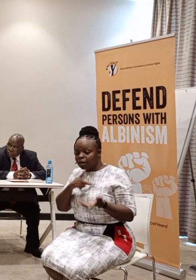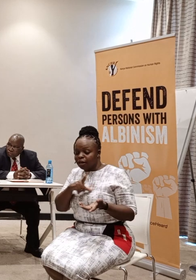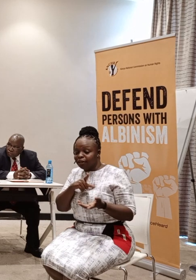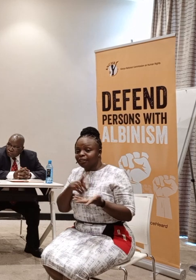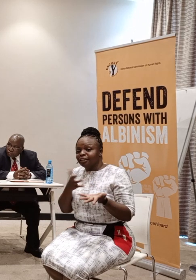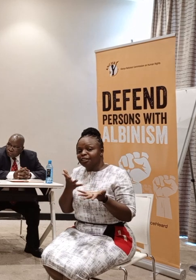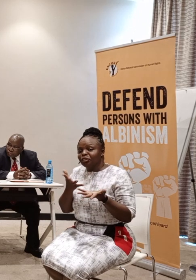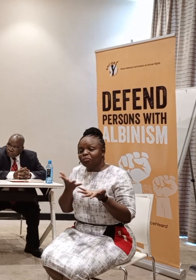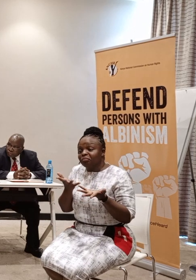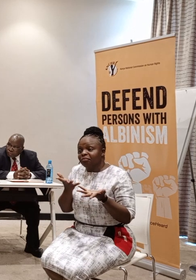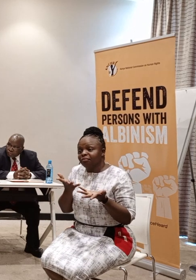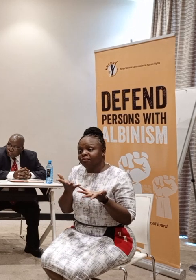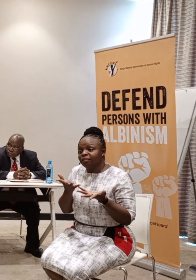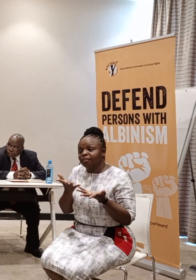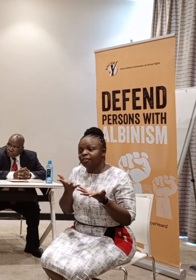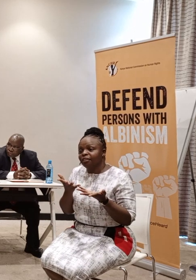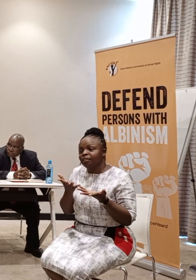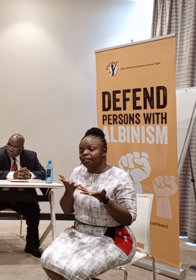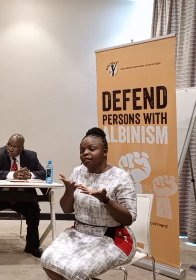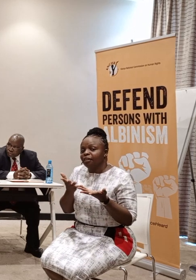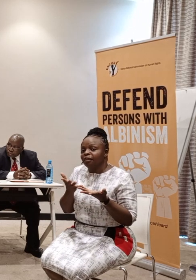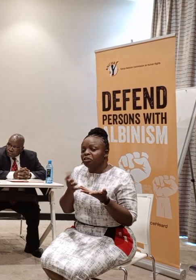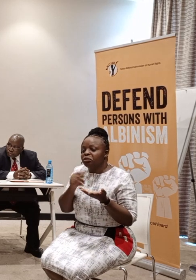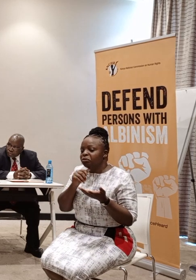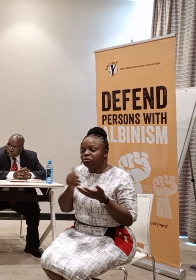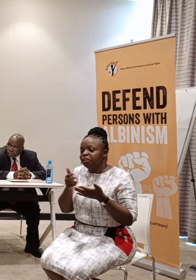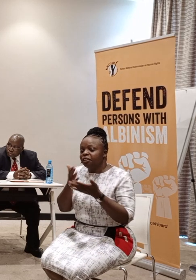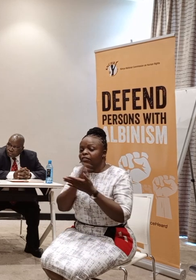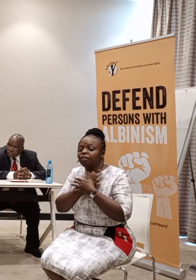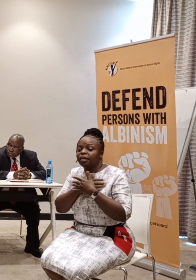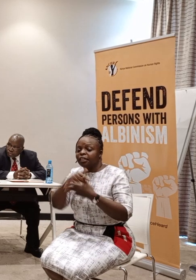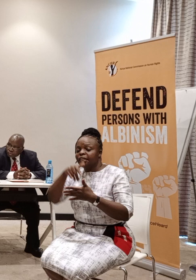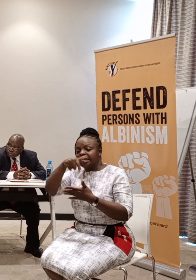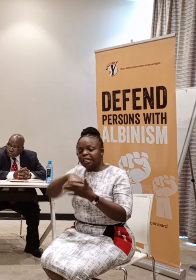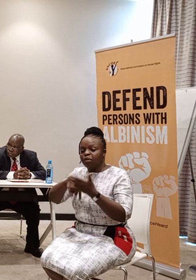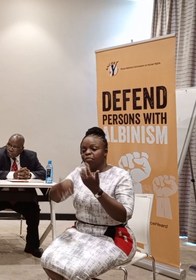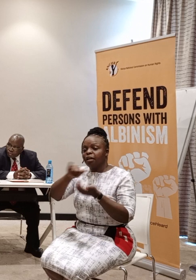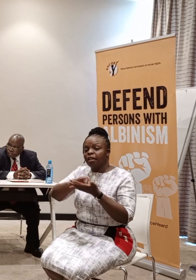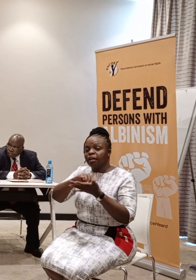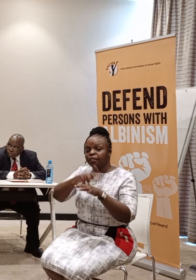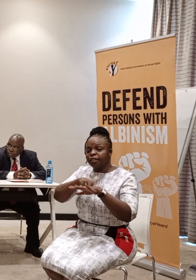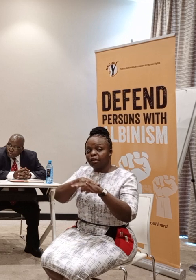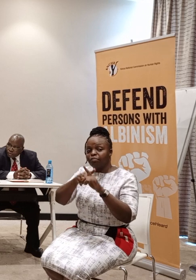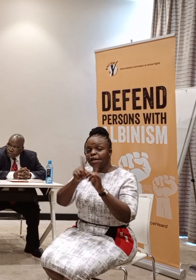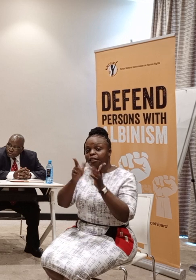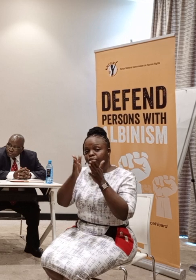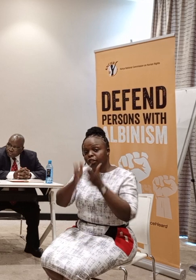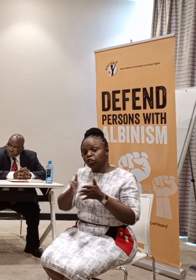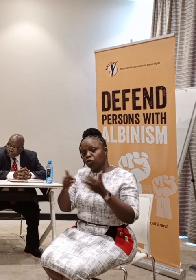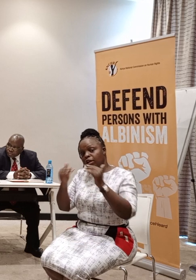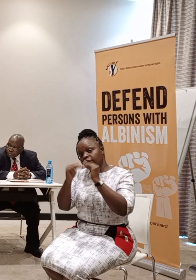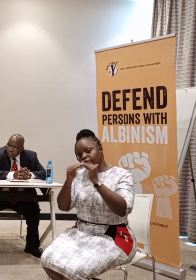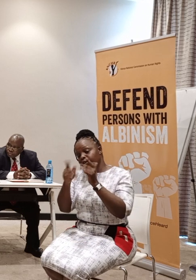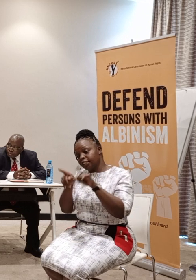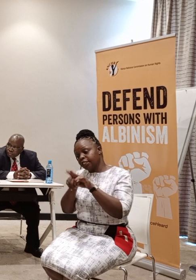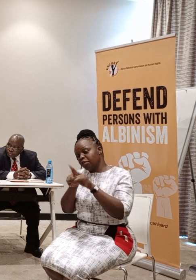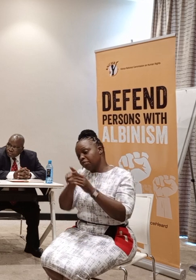friends for that period of time. But at a personal level, and later on